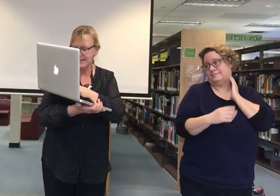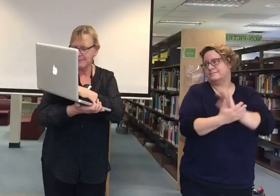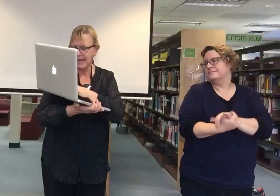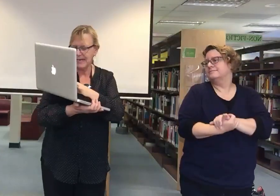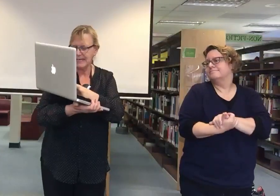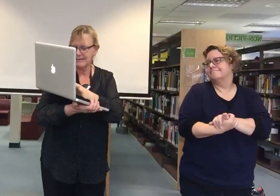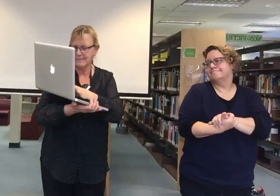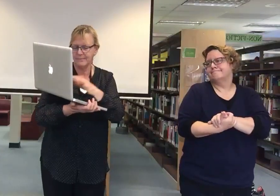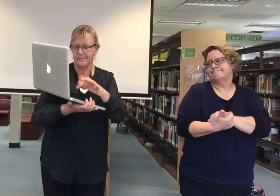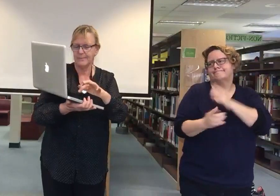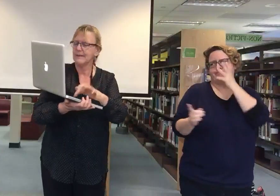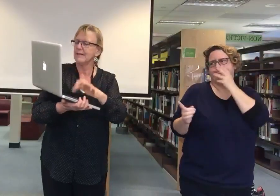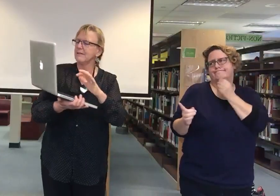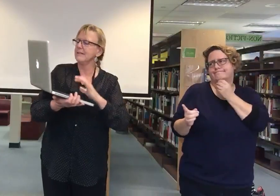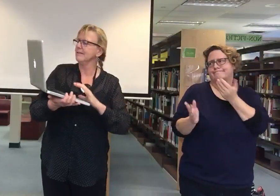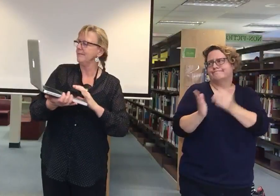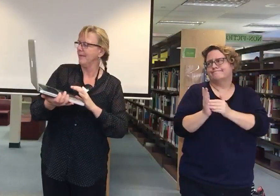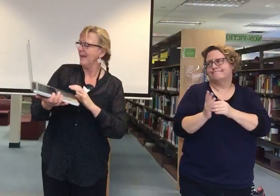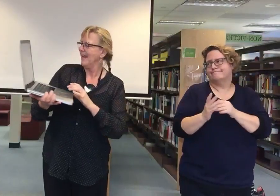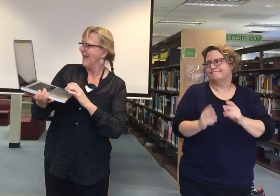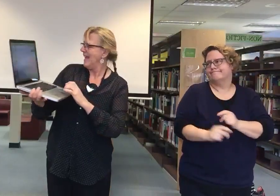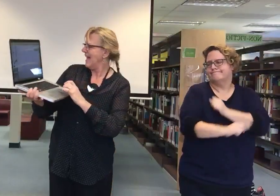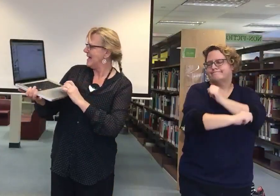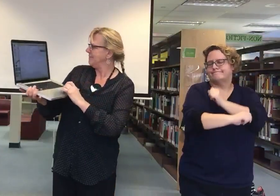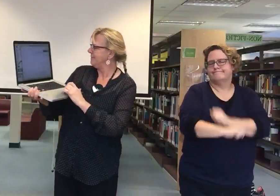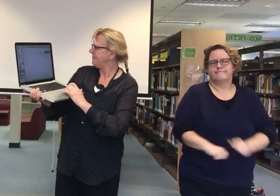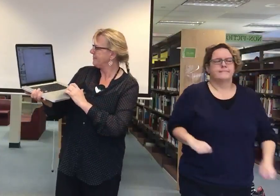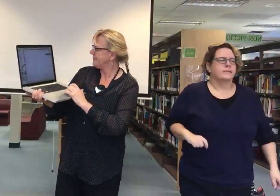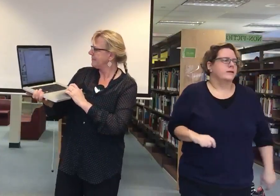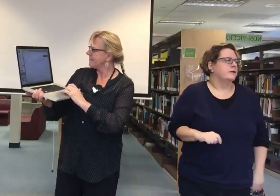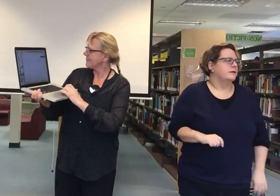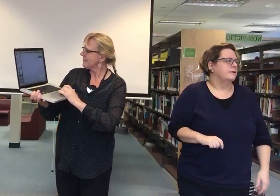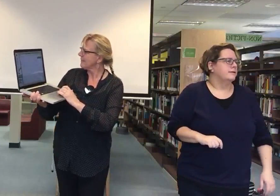I've gone to sleep again here, literally.